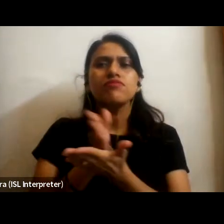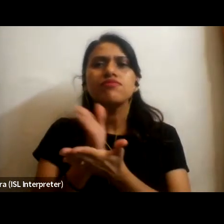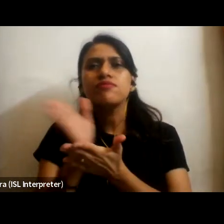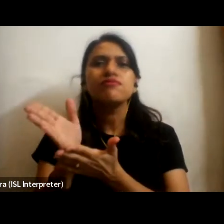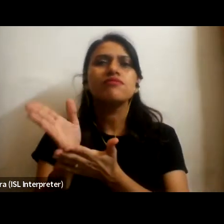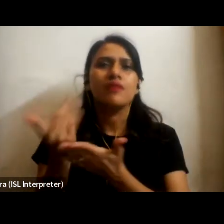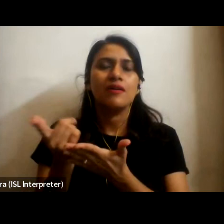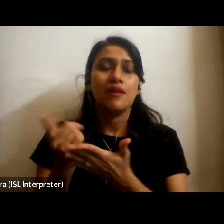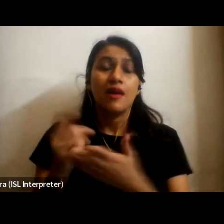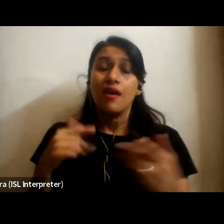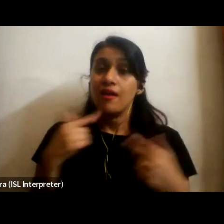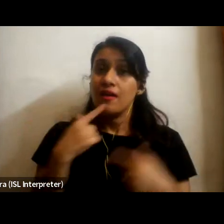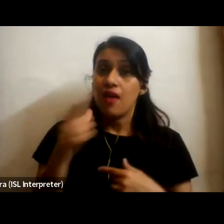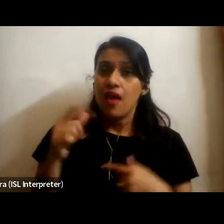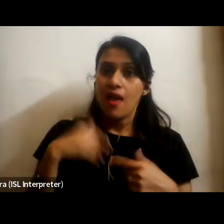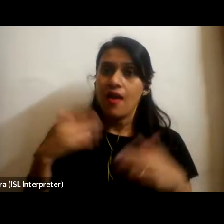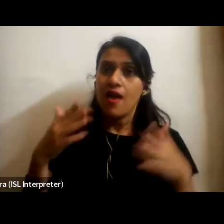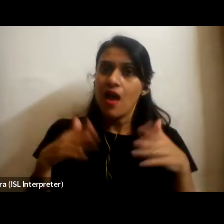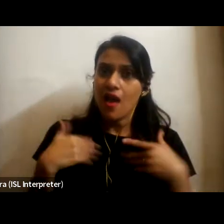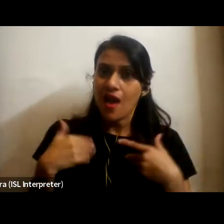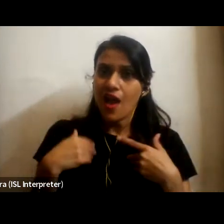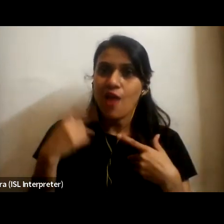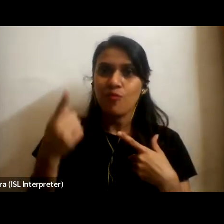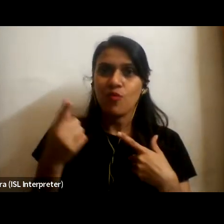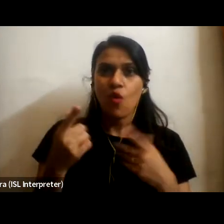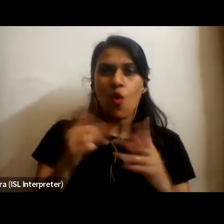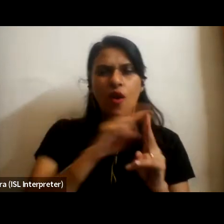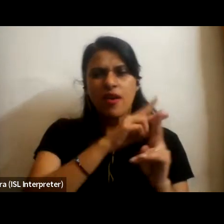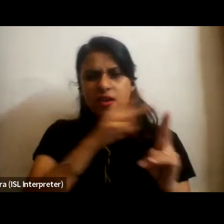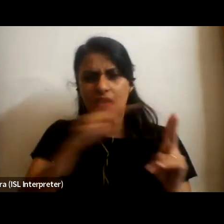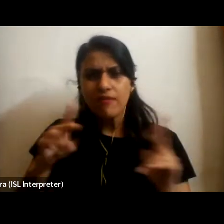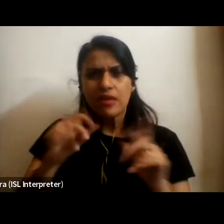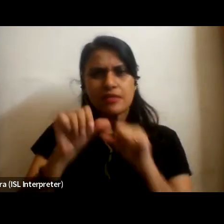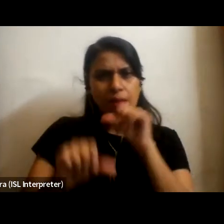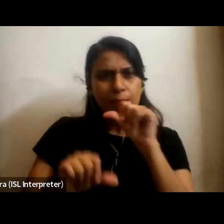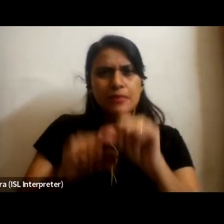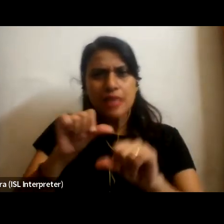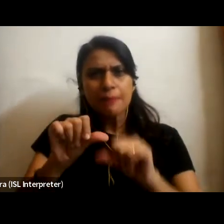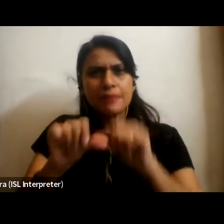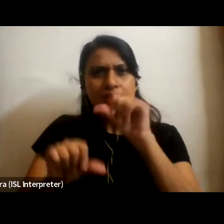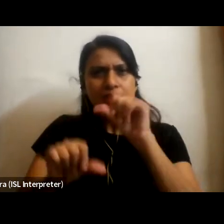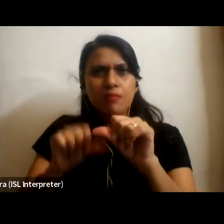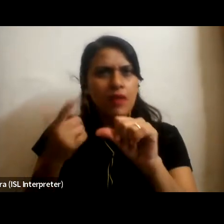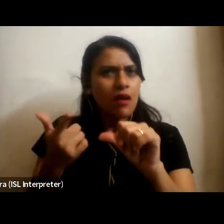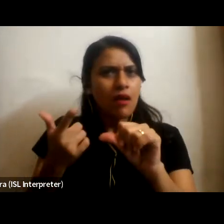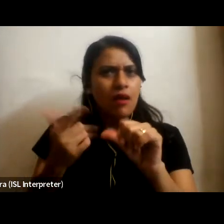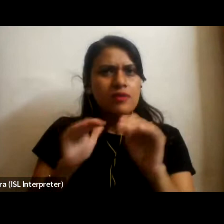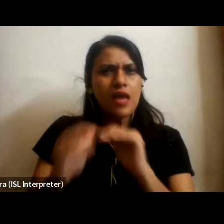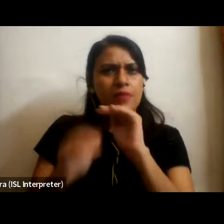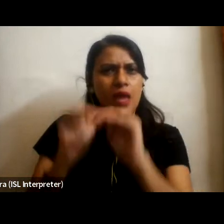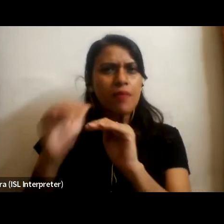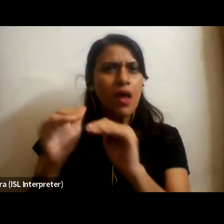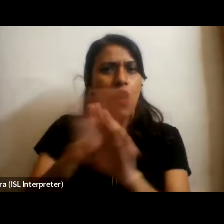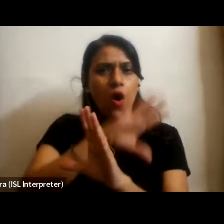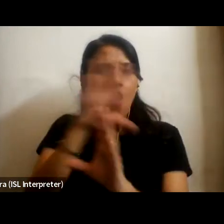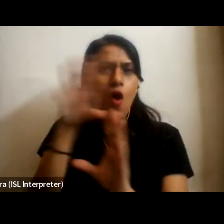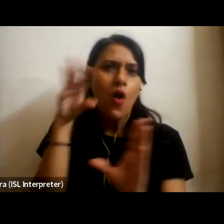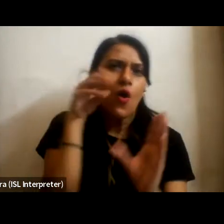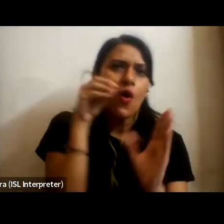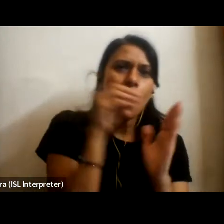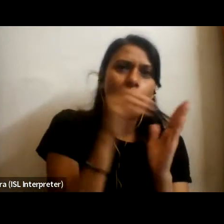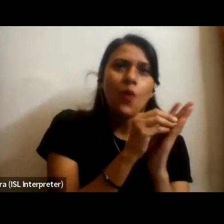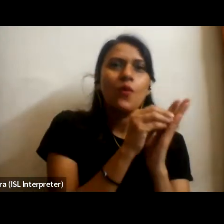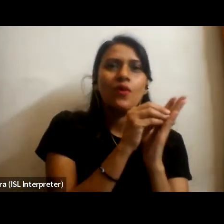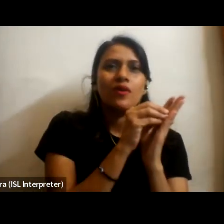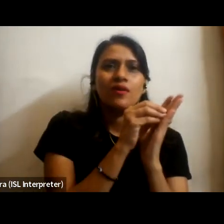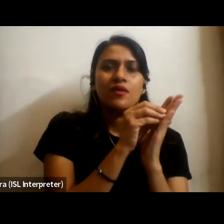so grateful that you all took the bold step of tackling with all these